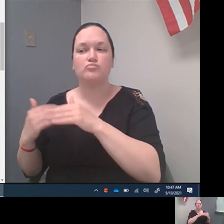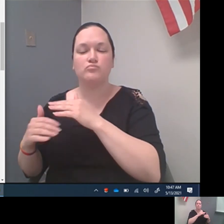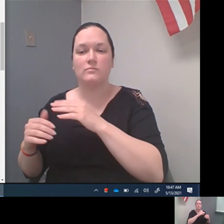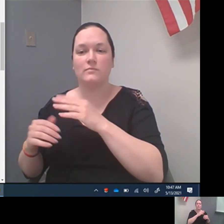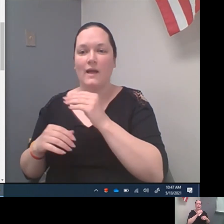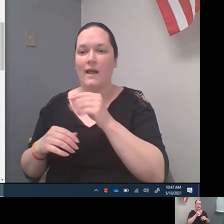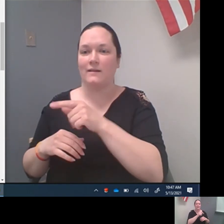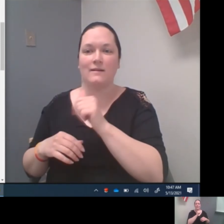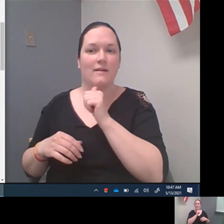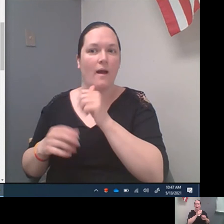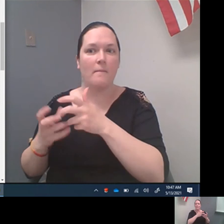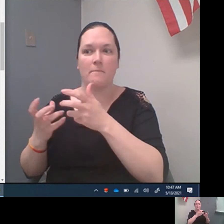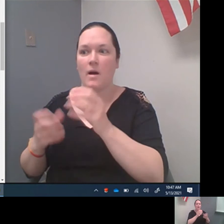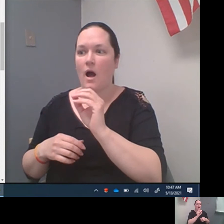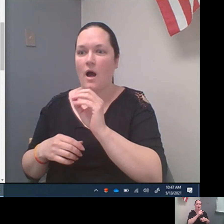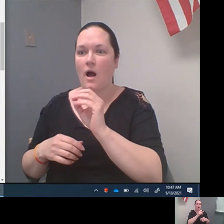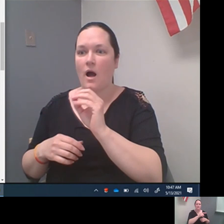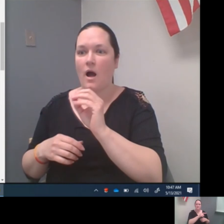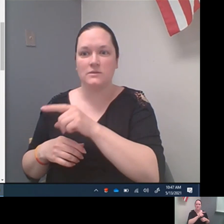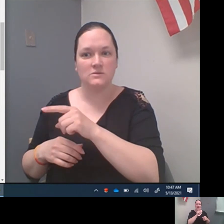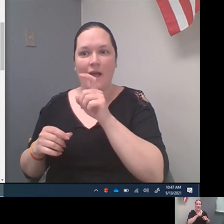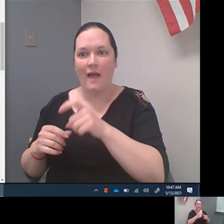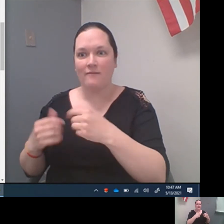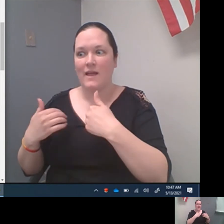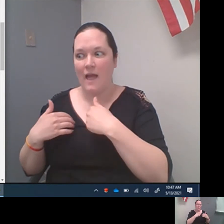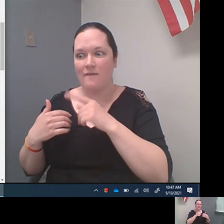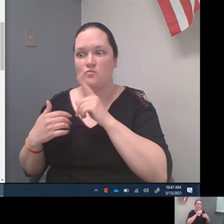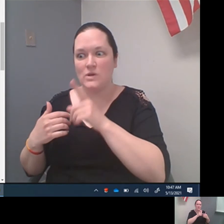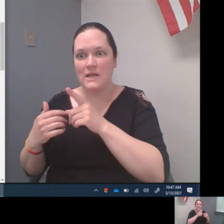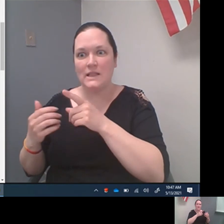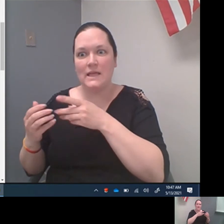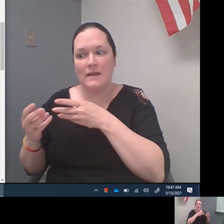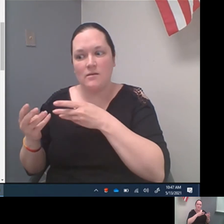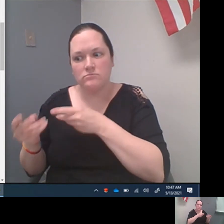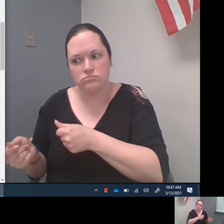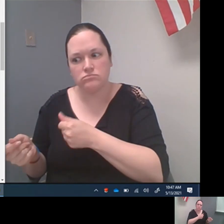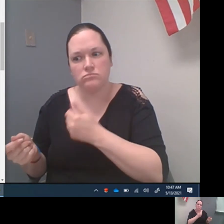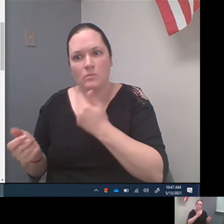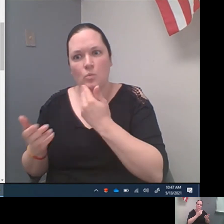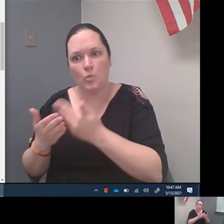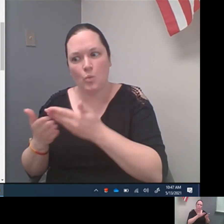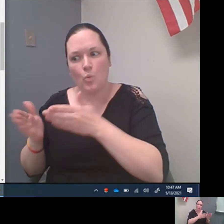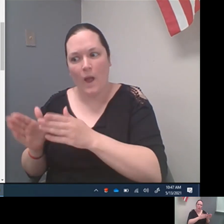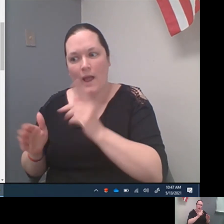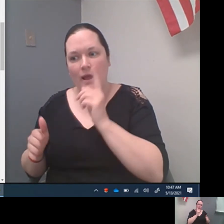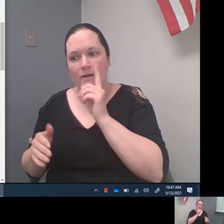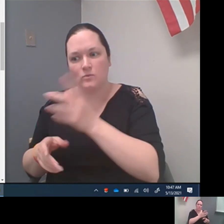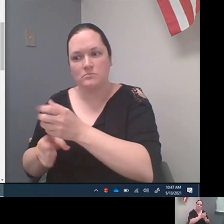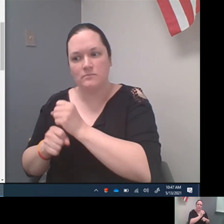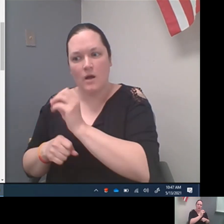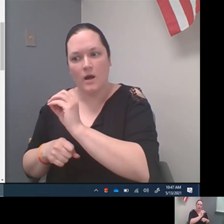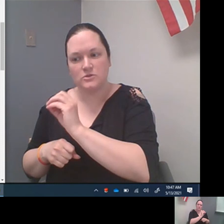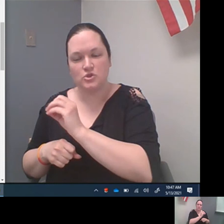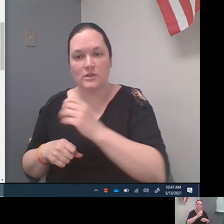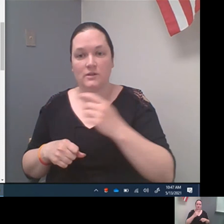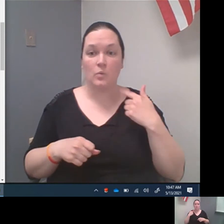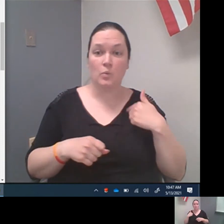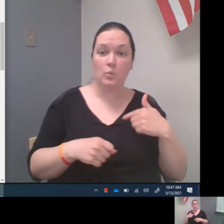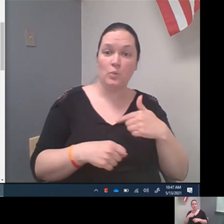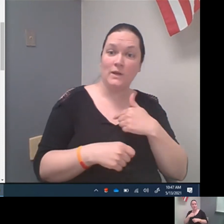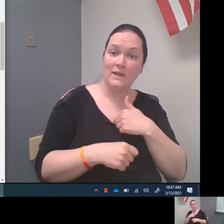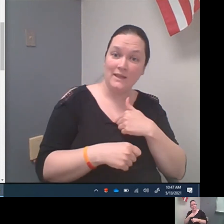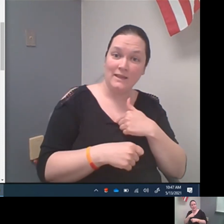where there's not much oxygen at all. And so they have to have a very efficient way of exchanging oxygen. Us, well, we have to fold our lungs